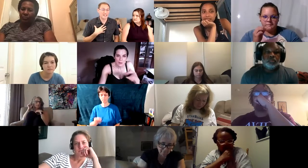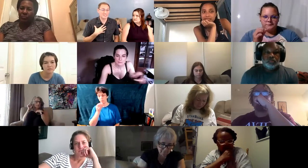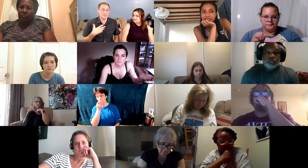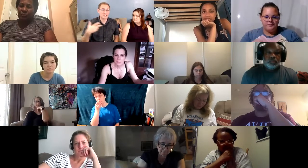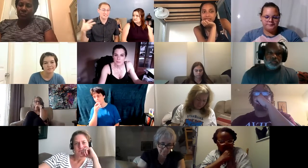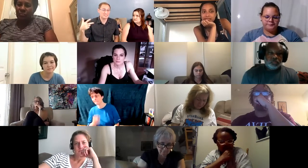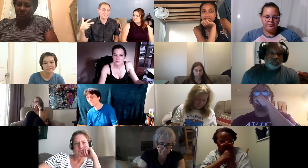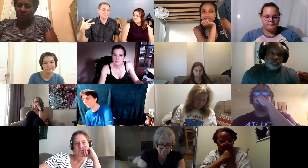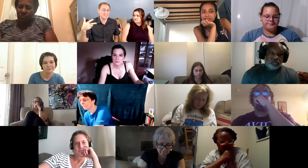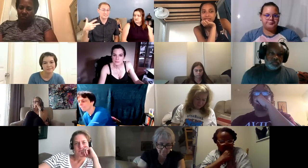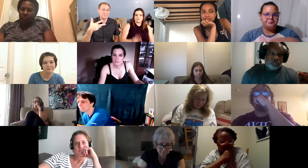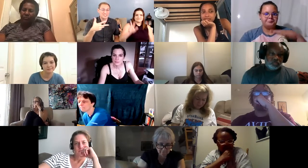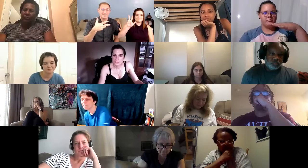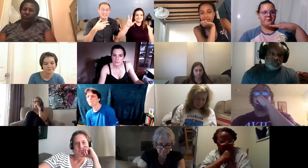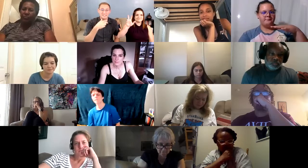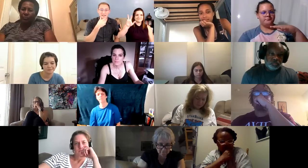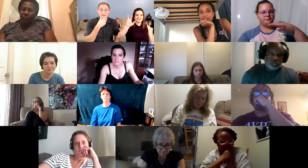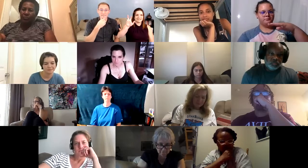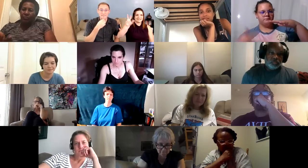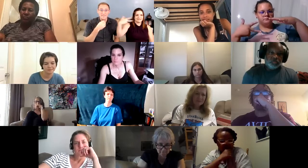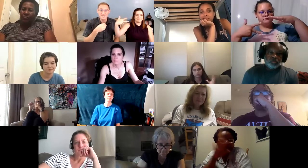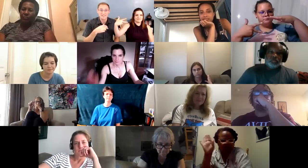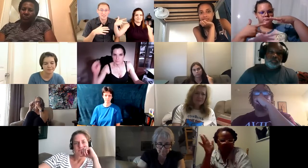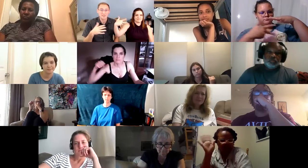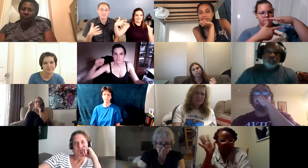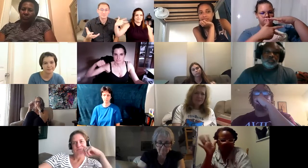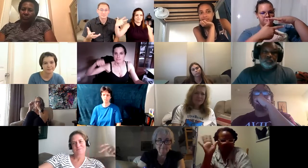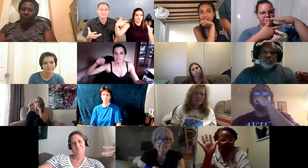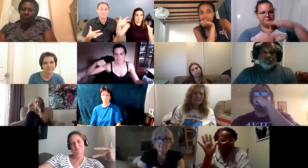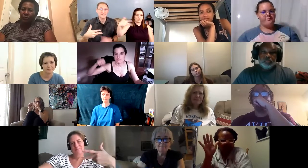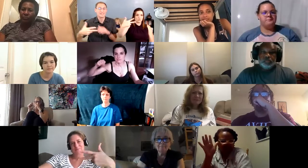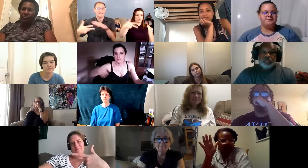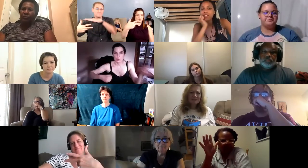started, has anybody seen this used as a classifier? And if so,